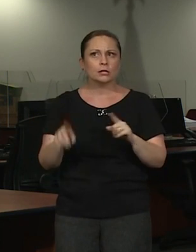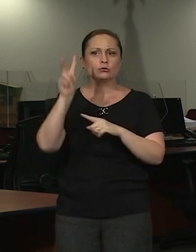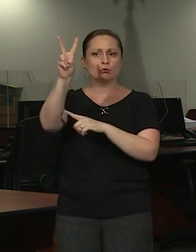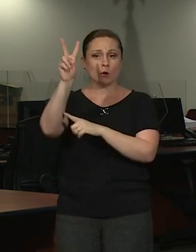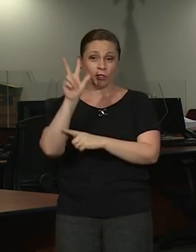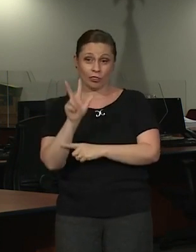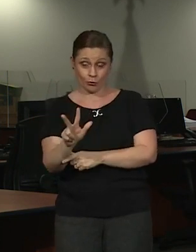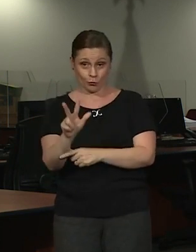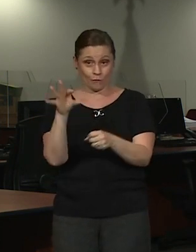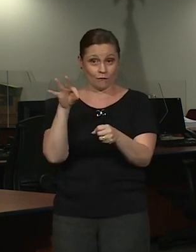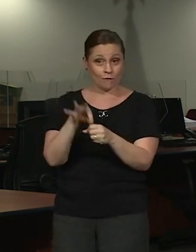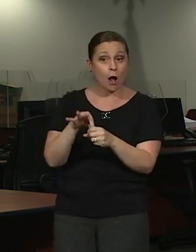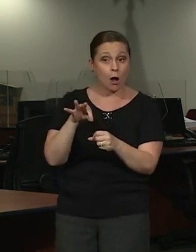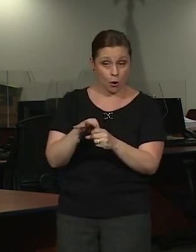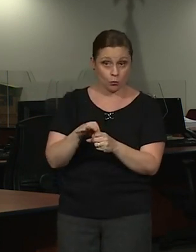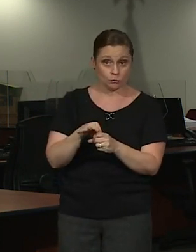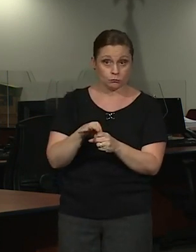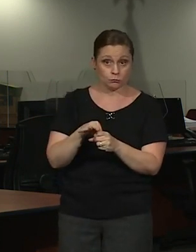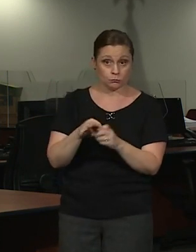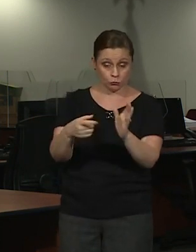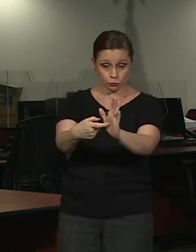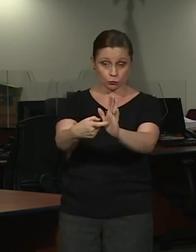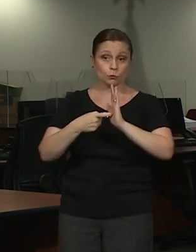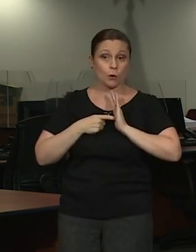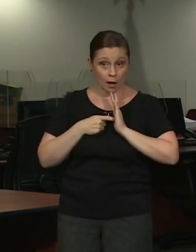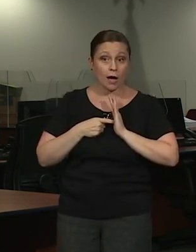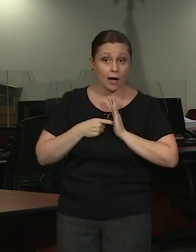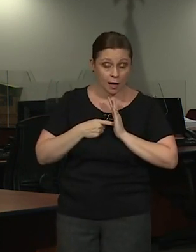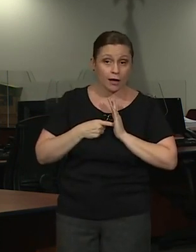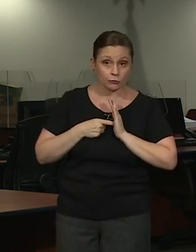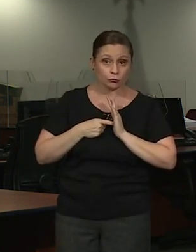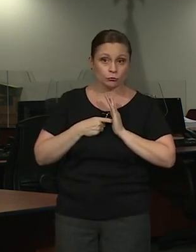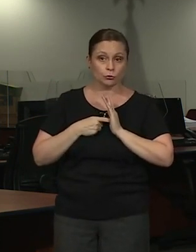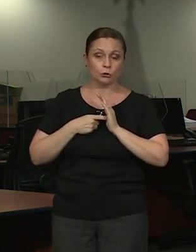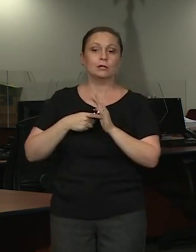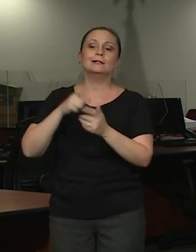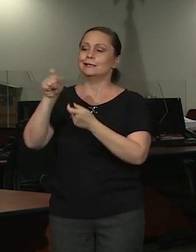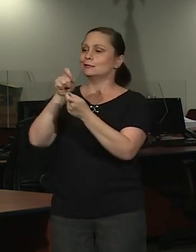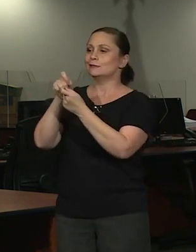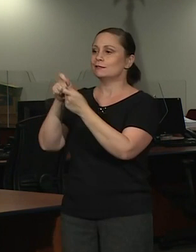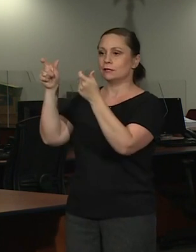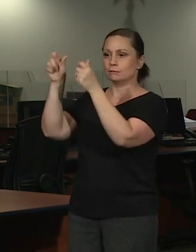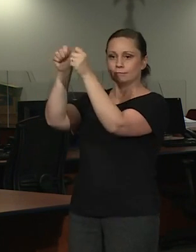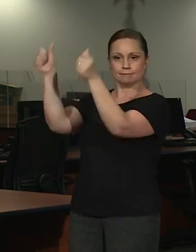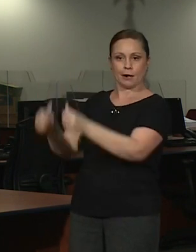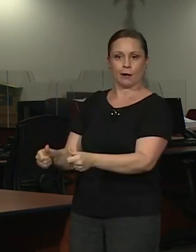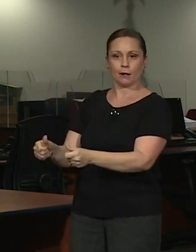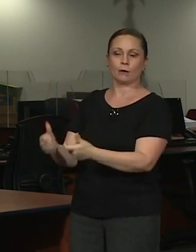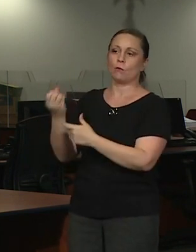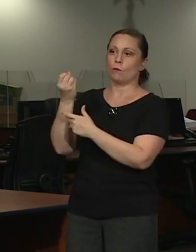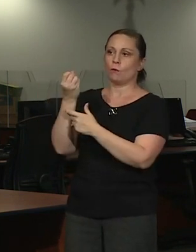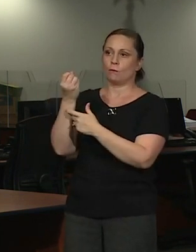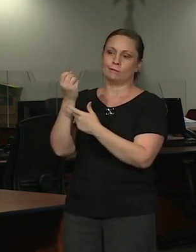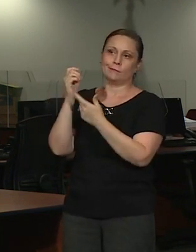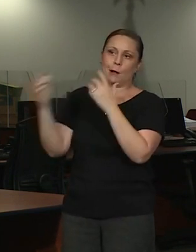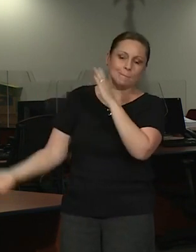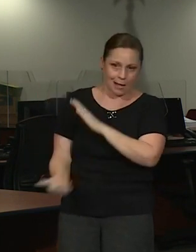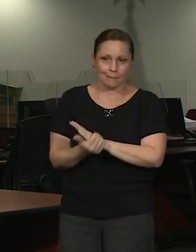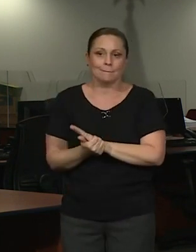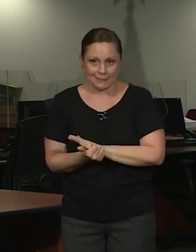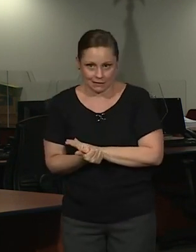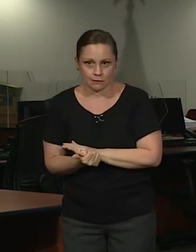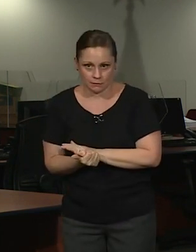2/3 vote required to have a particular amendment or amendment